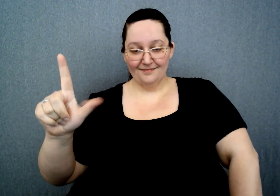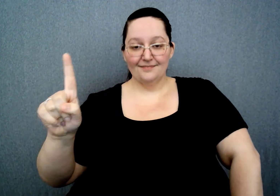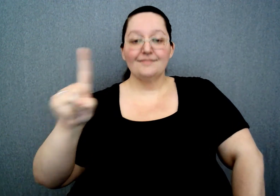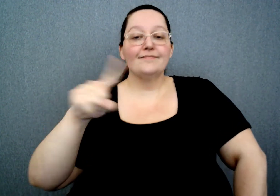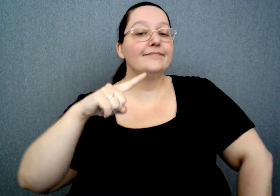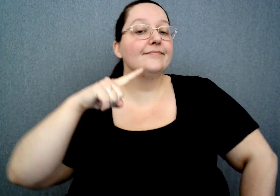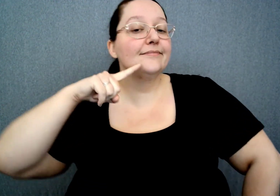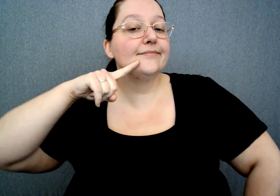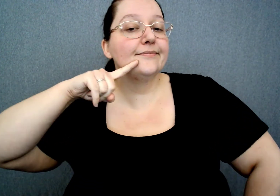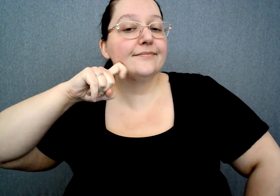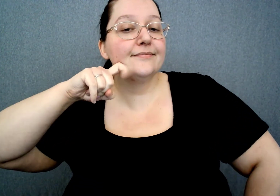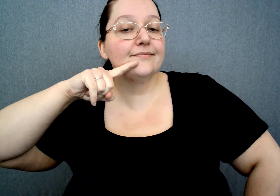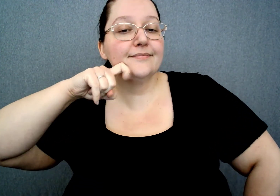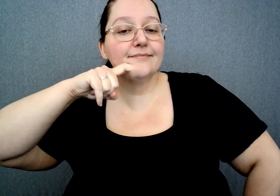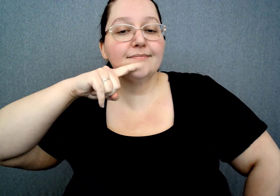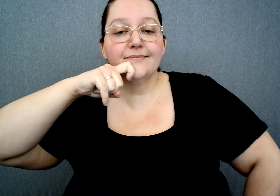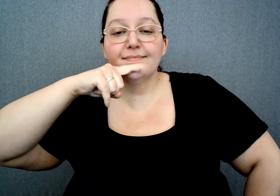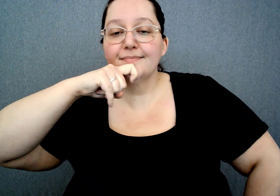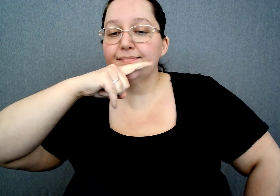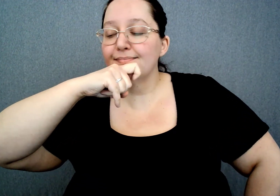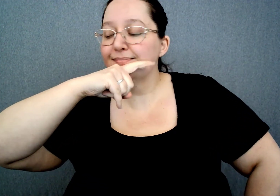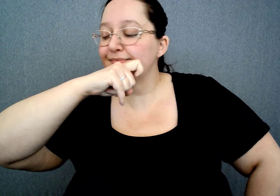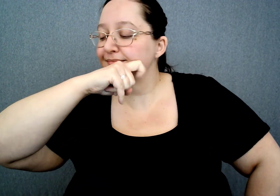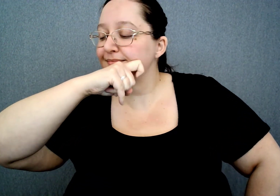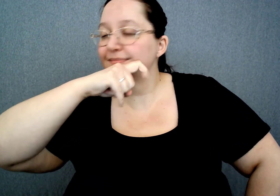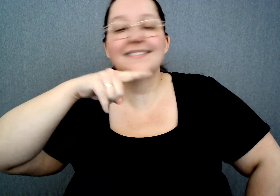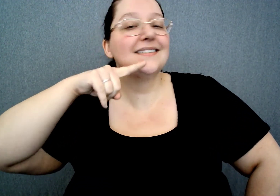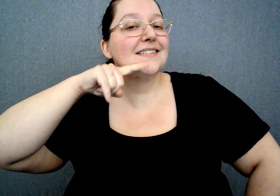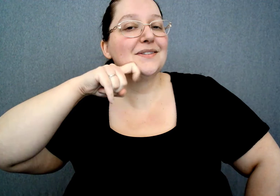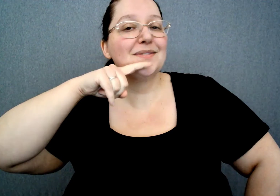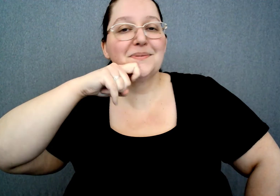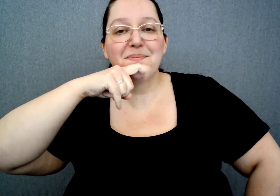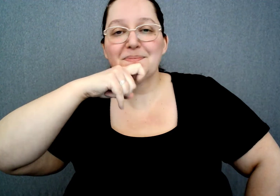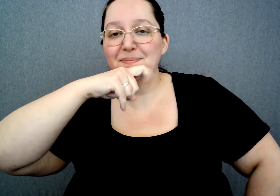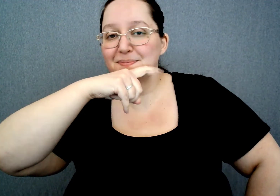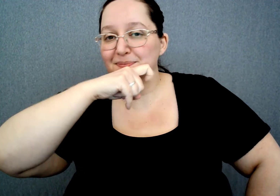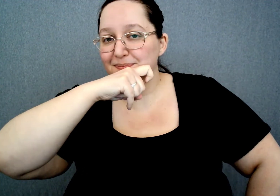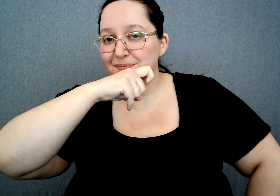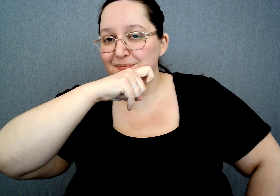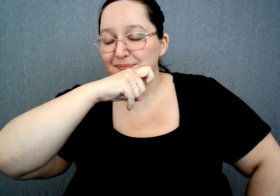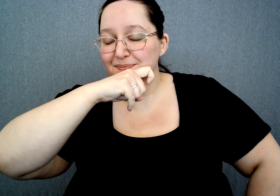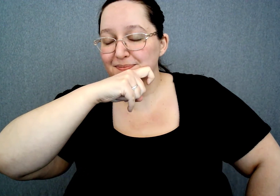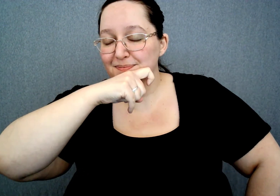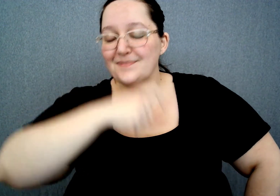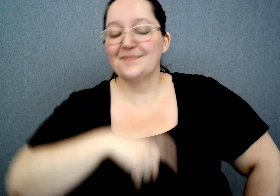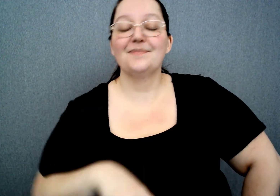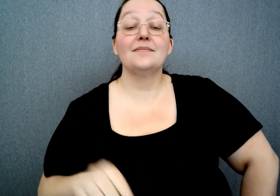cereal. You're going to have a 1 to X and you're going to go across your chin, like you're crunching. Crunch, crunch, crunch.